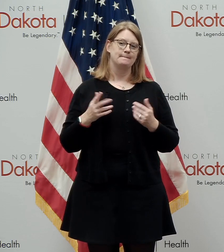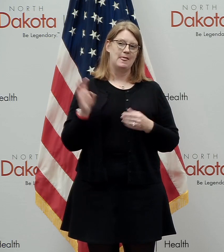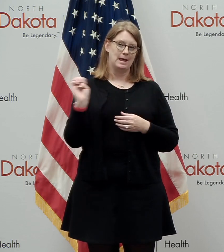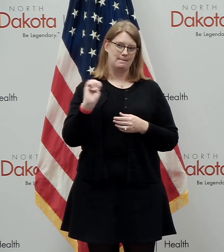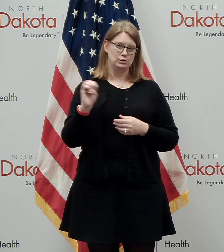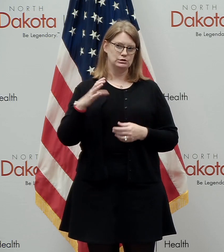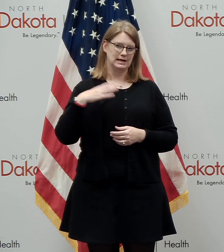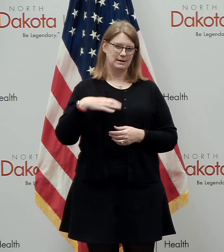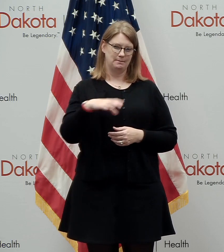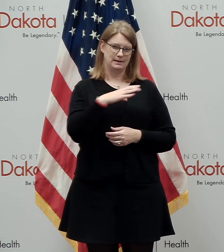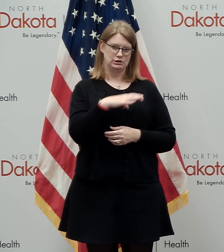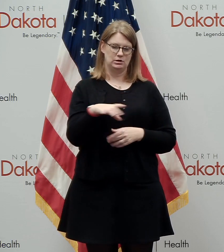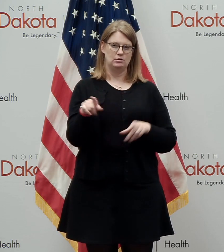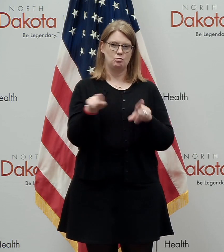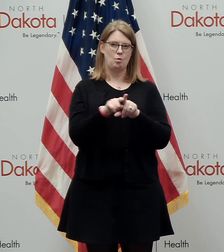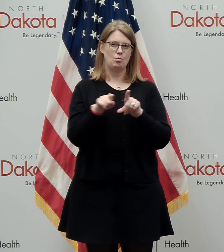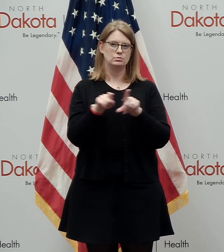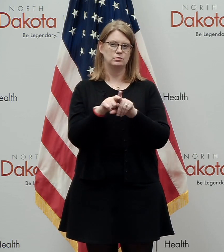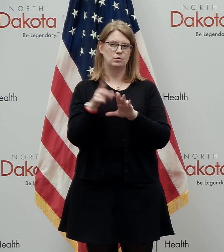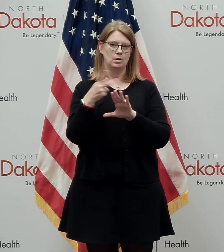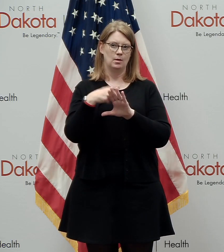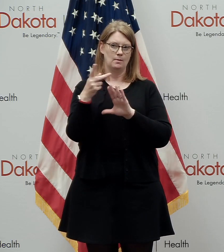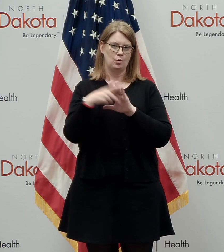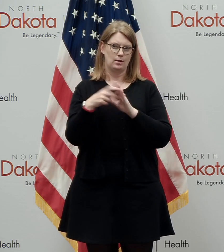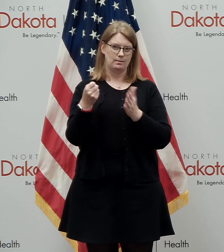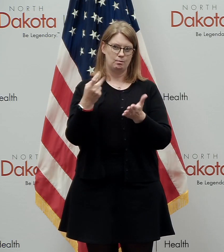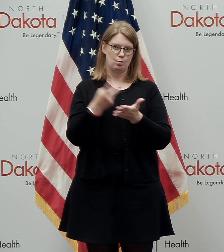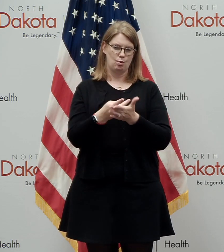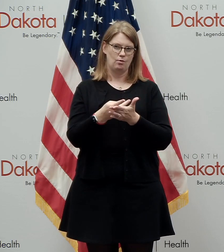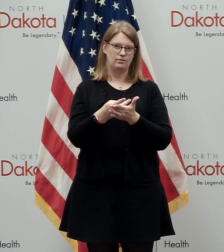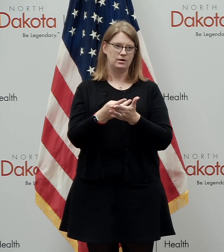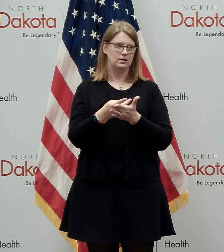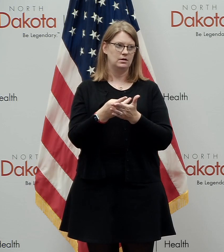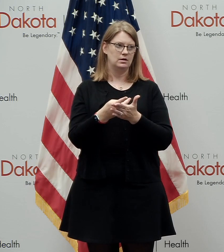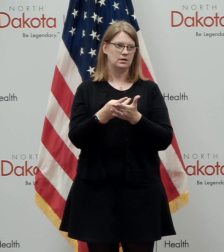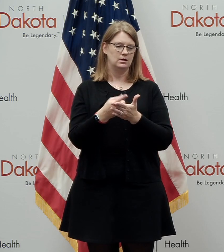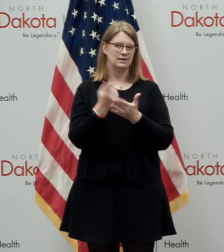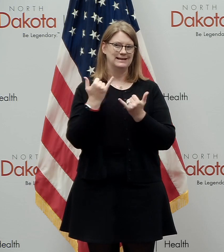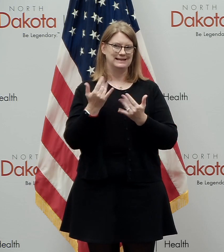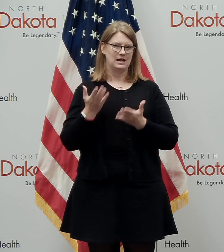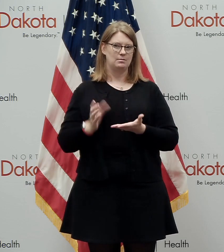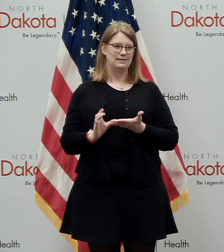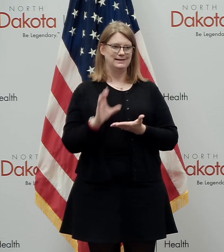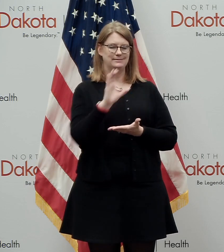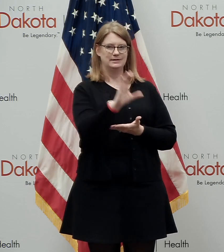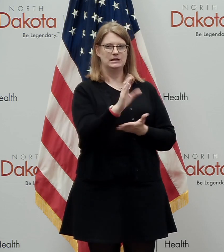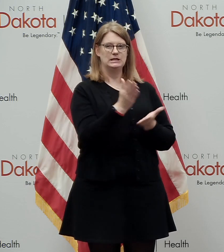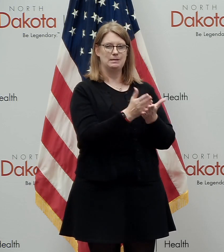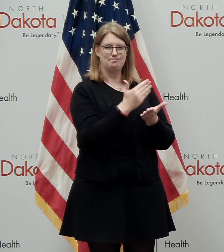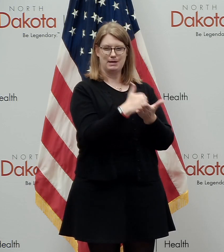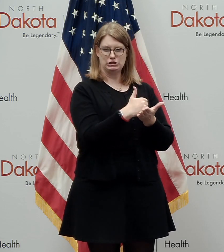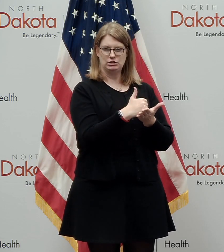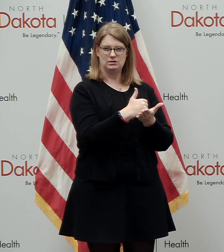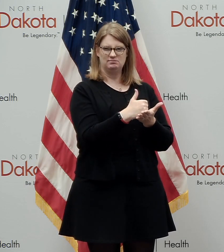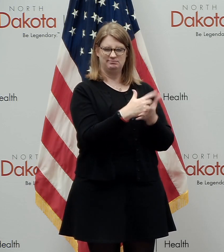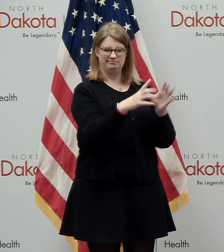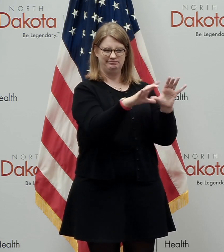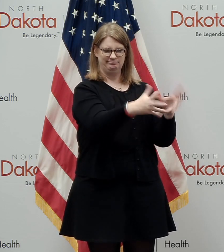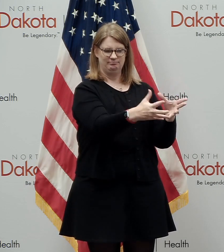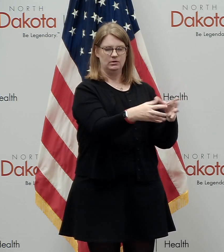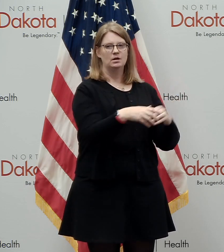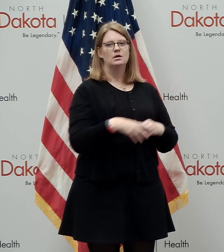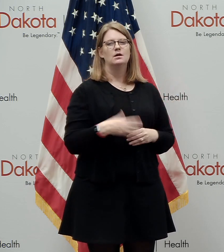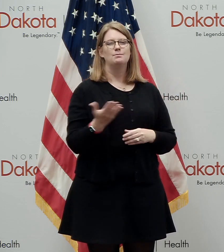Emergency Commission, there was also a program that was approved at the Emergency Commission. It'll go to the budget section for further review. Early on in